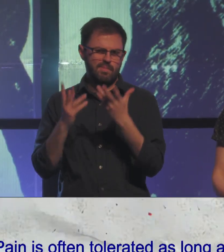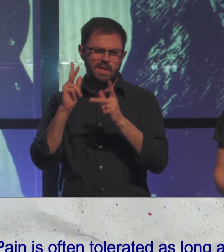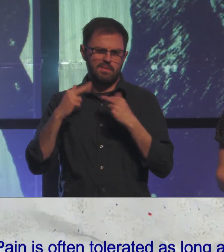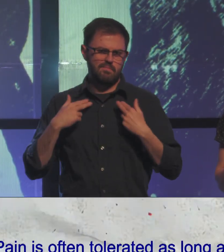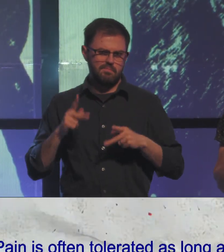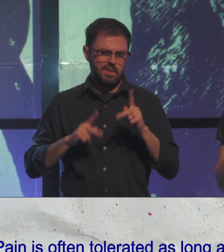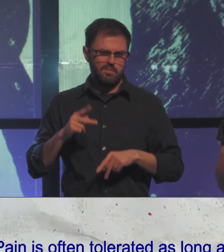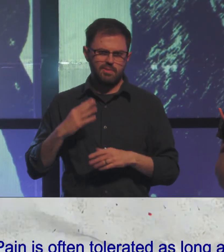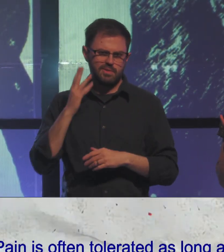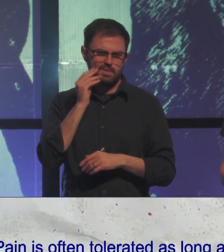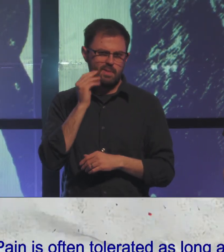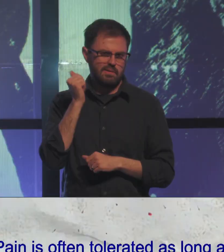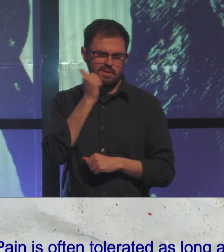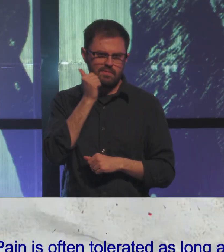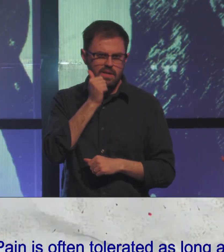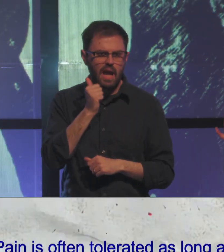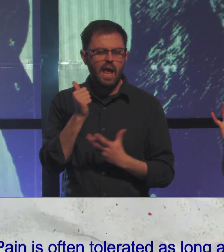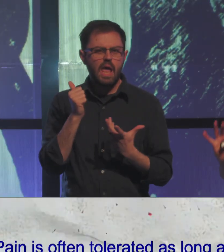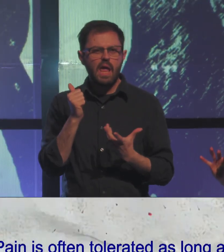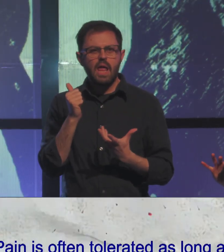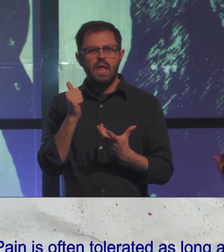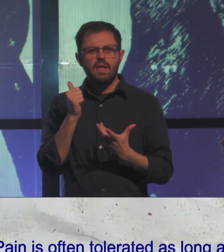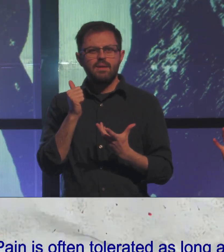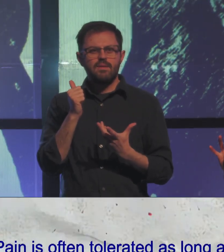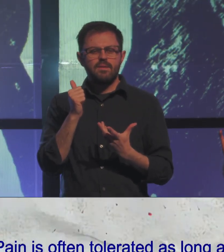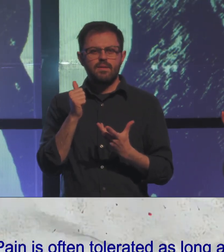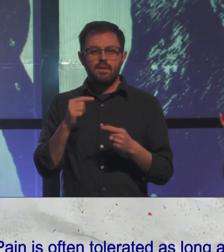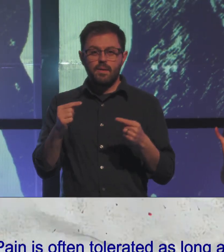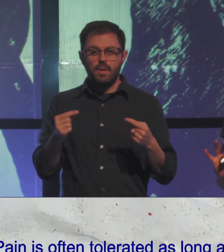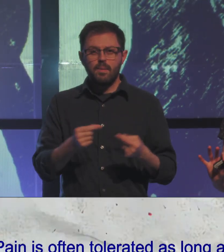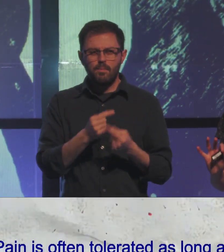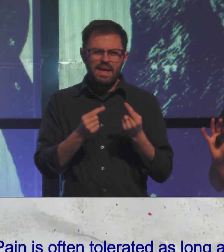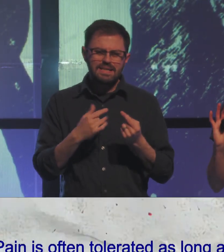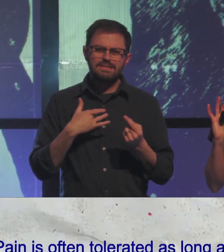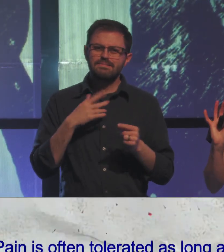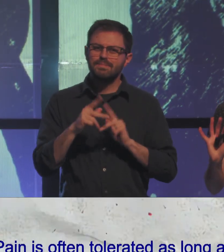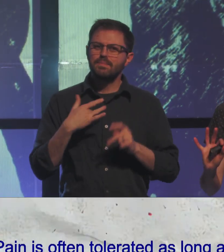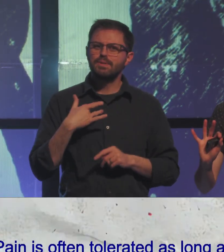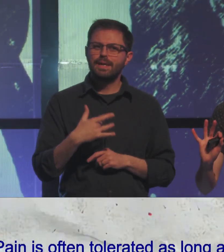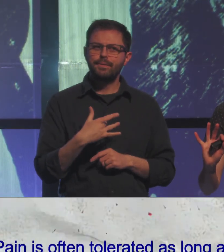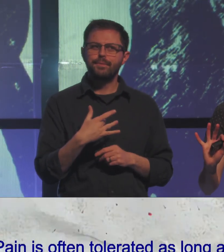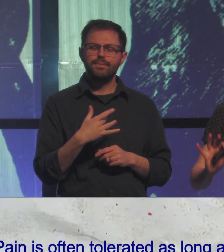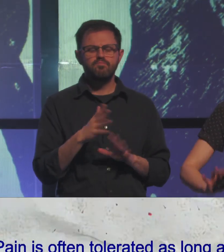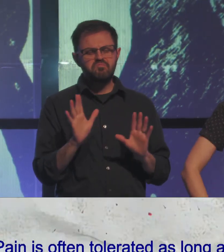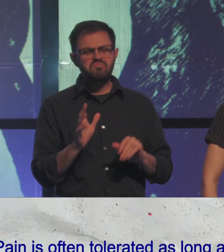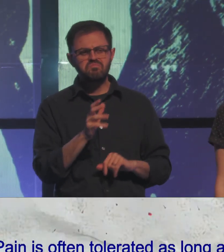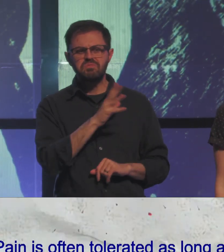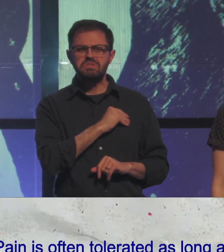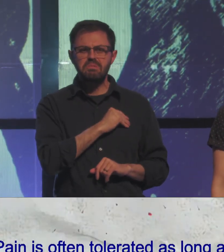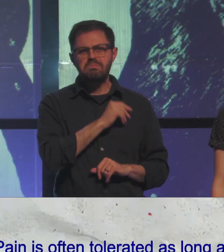Pain is often tolerated as long as it stays quiet.